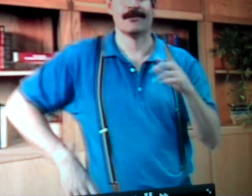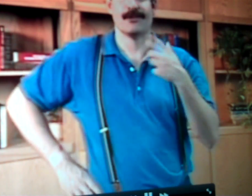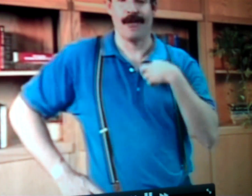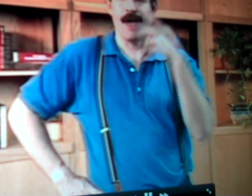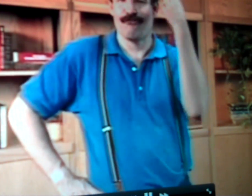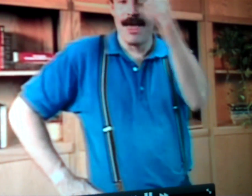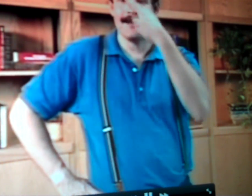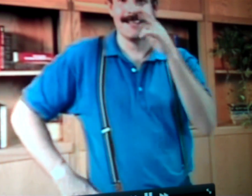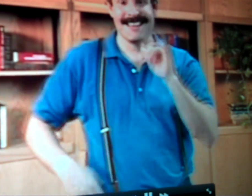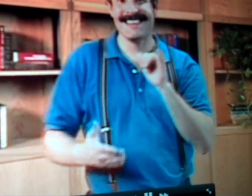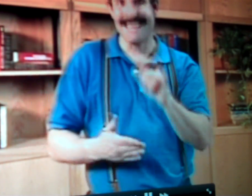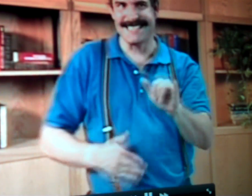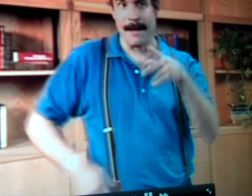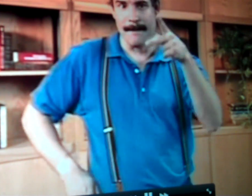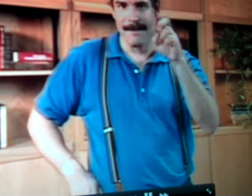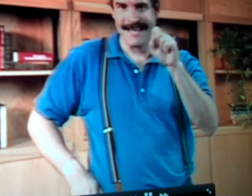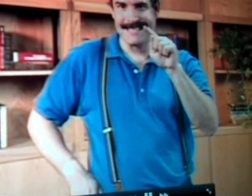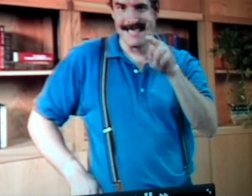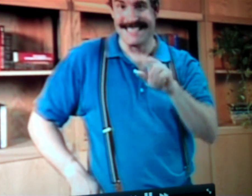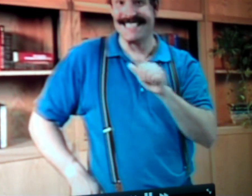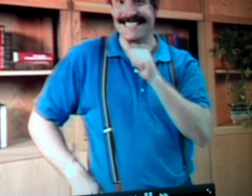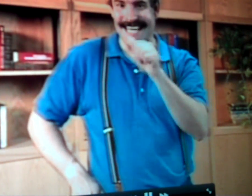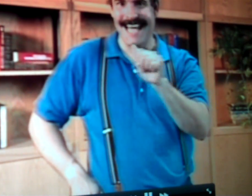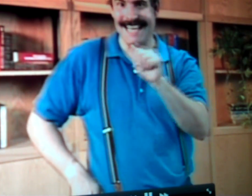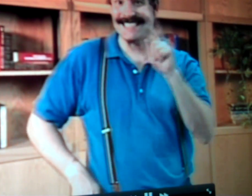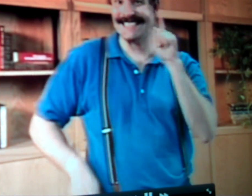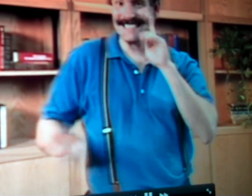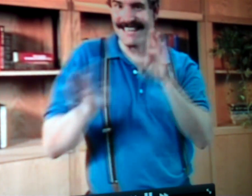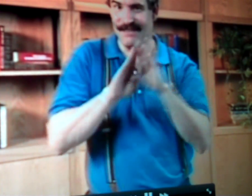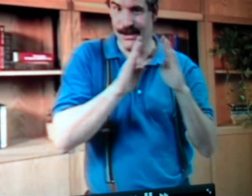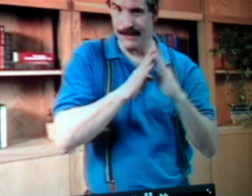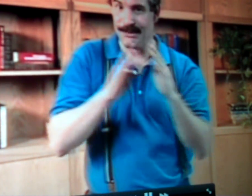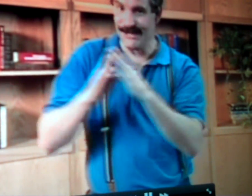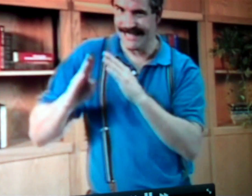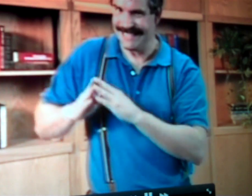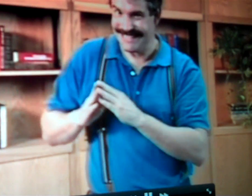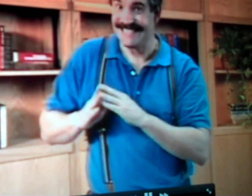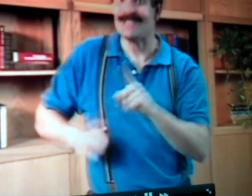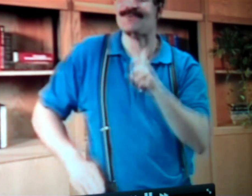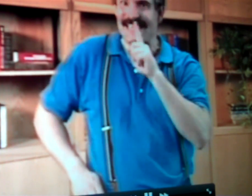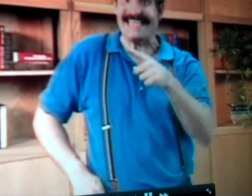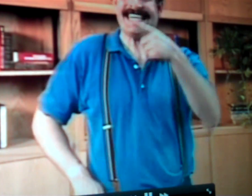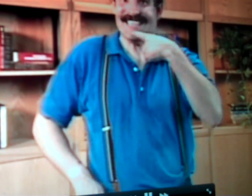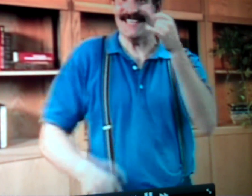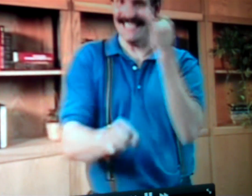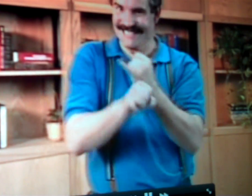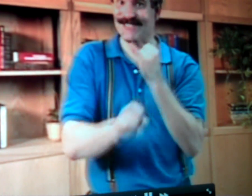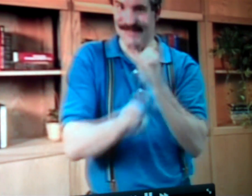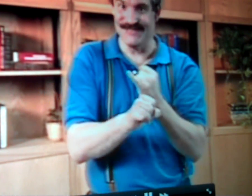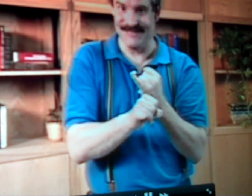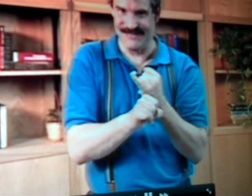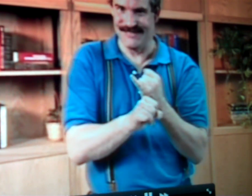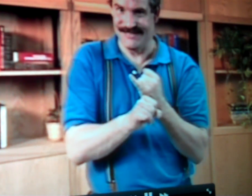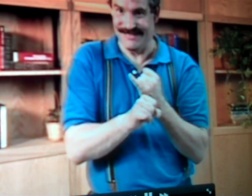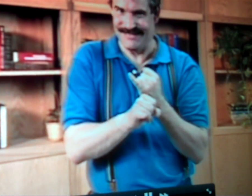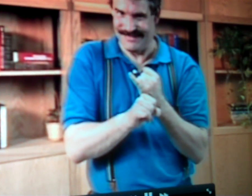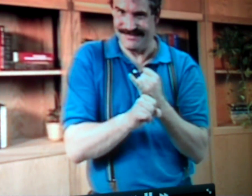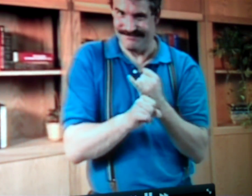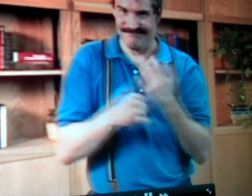So my first day at Penn State, I walked out of my bedroom and I instantly realized that this was not a deaf community. This was a